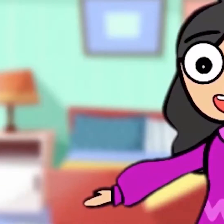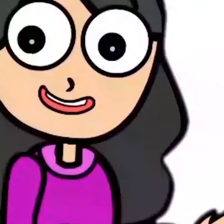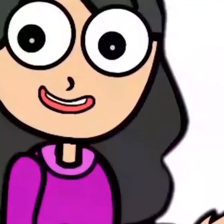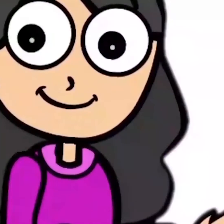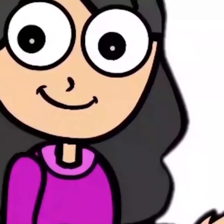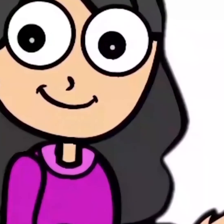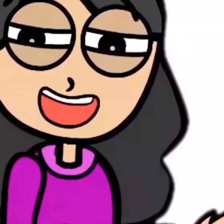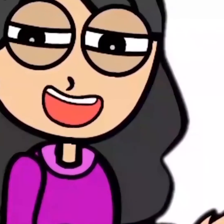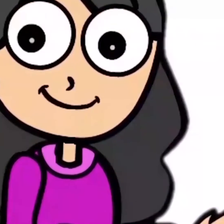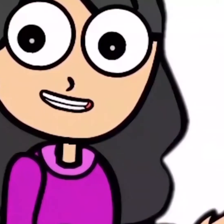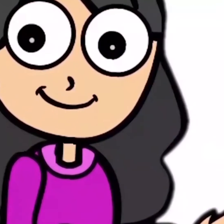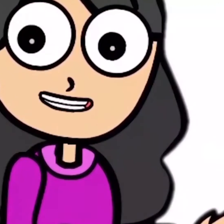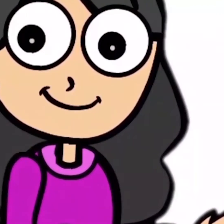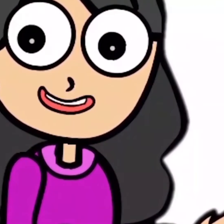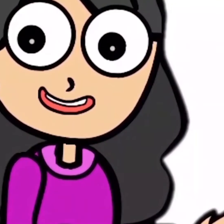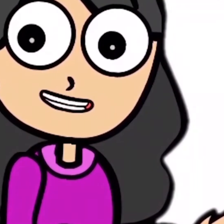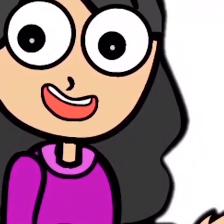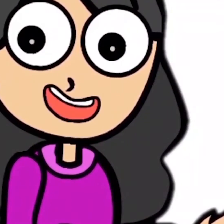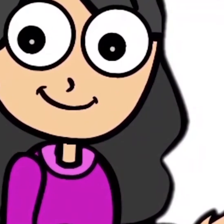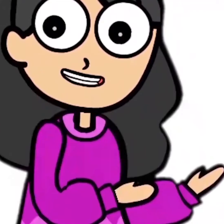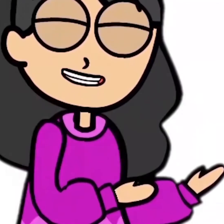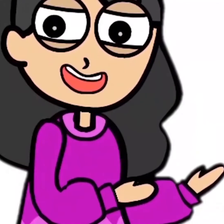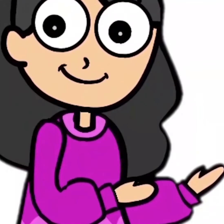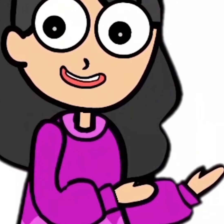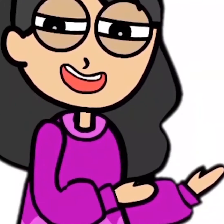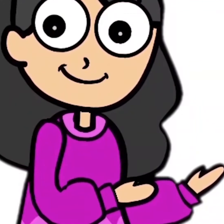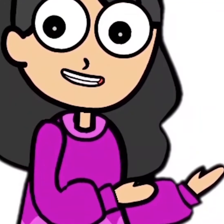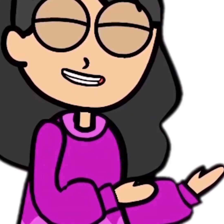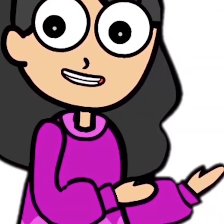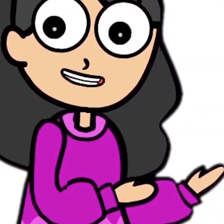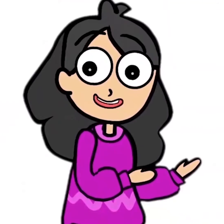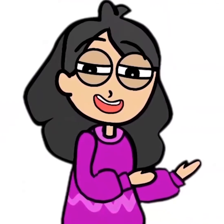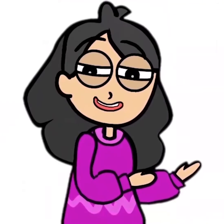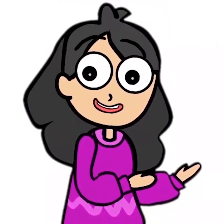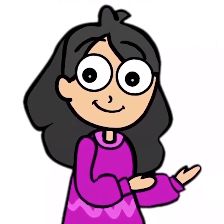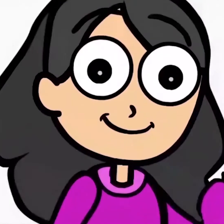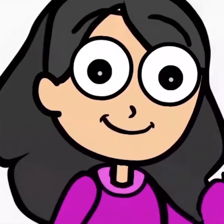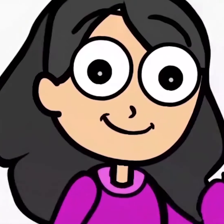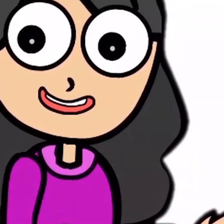Wow! We learned so many beautiful things today. And now it's time for